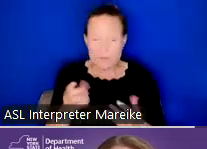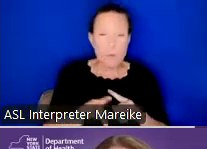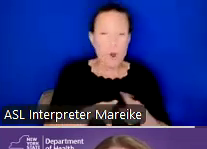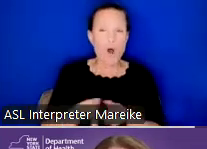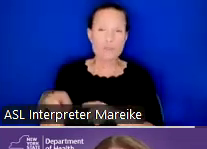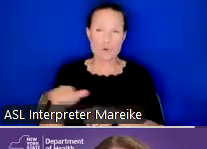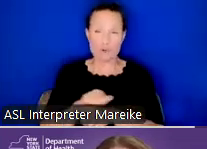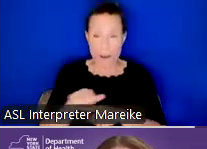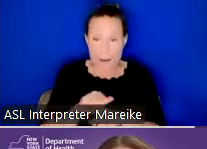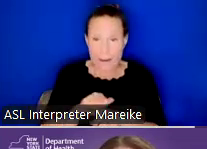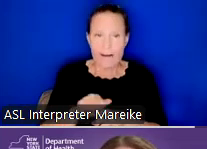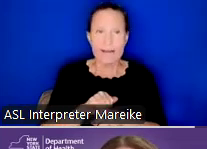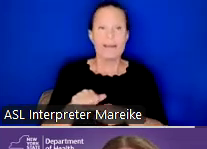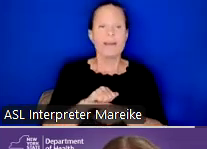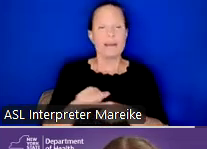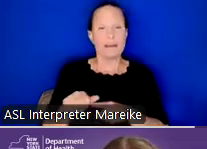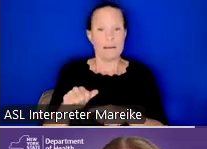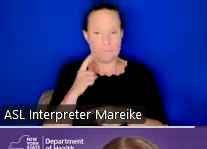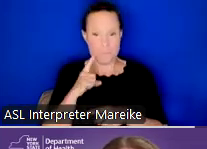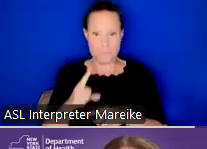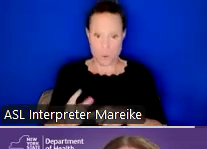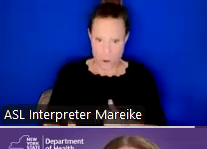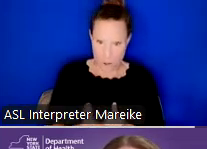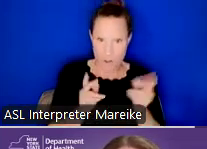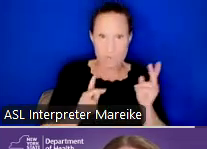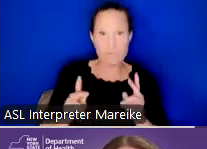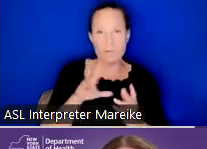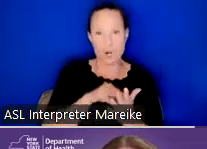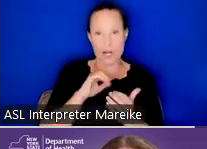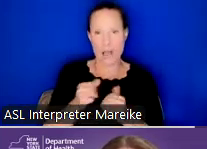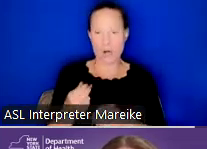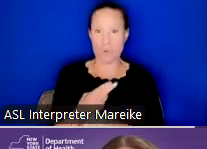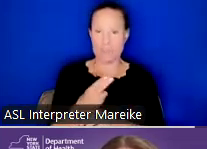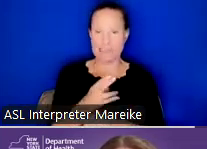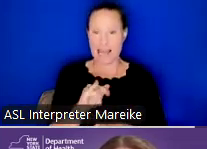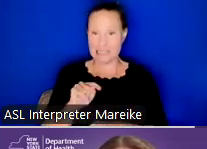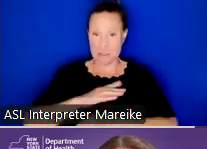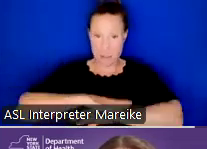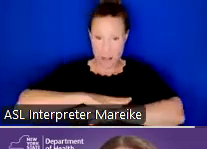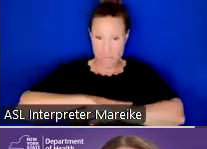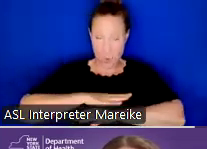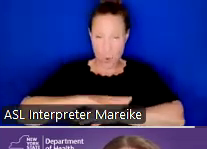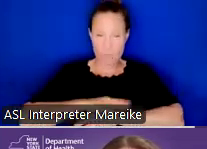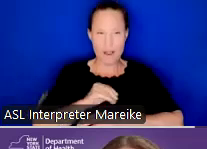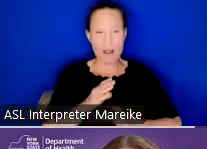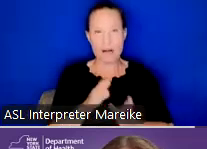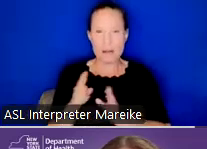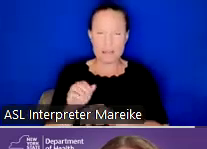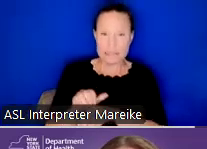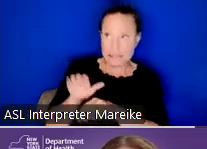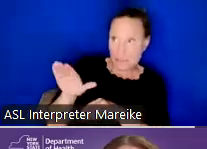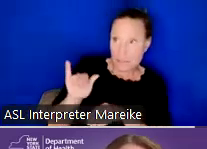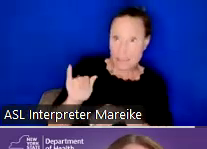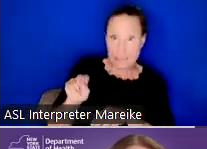to onboard in using the IT platform. And then also, submitting invoices through